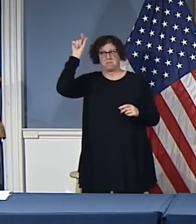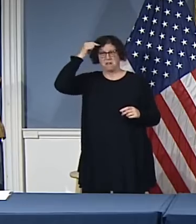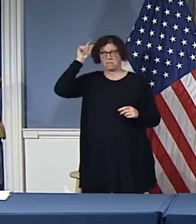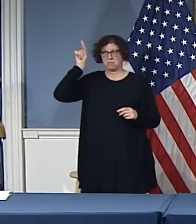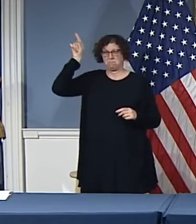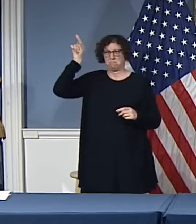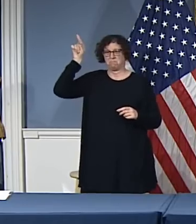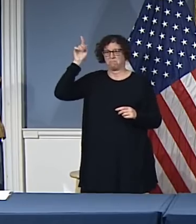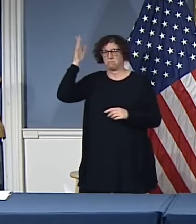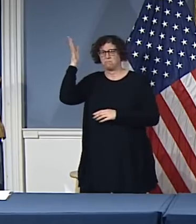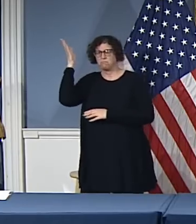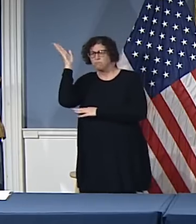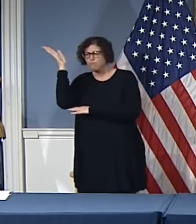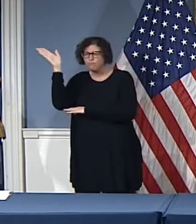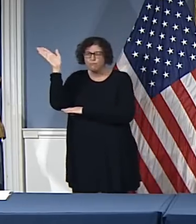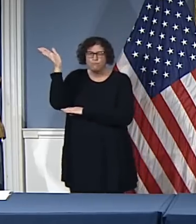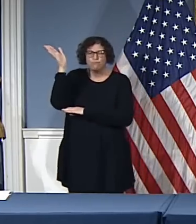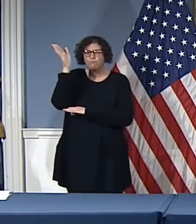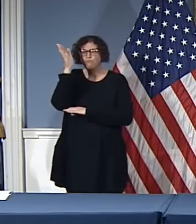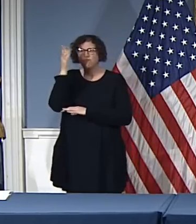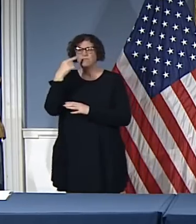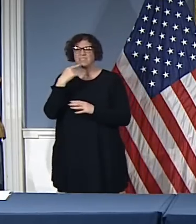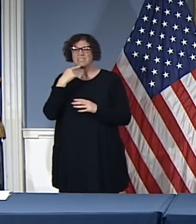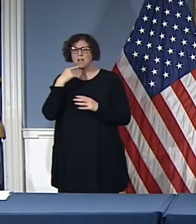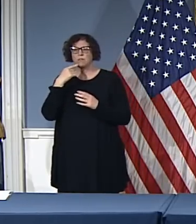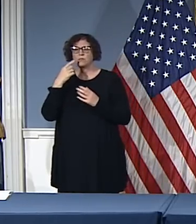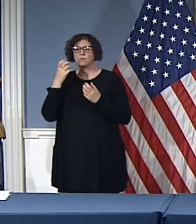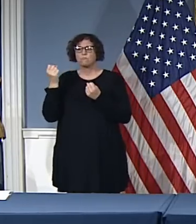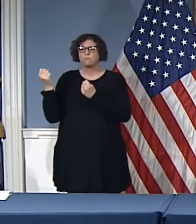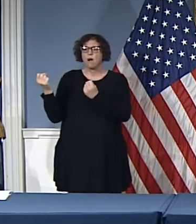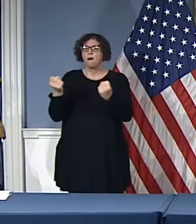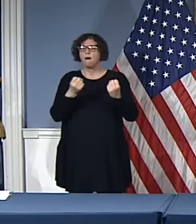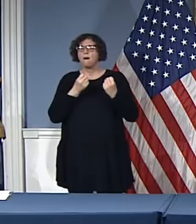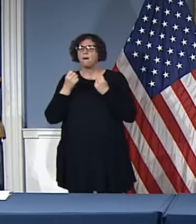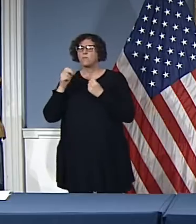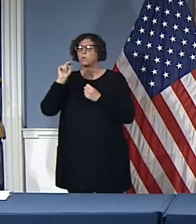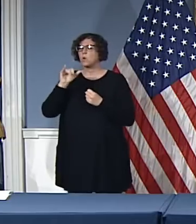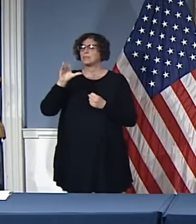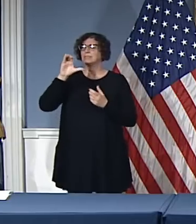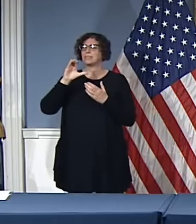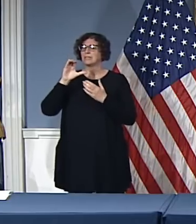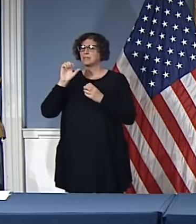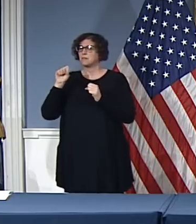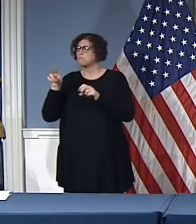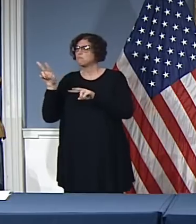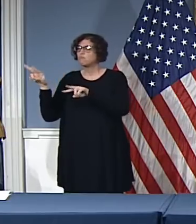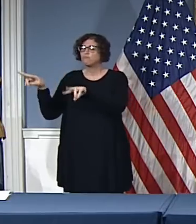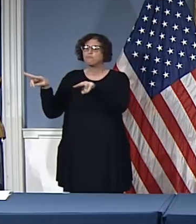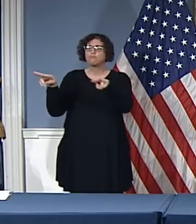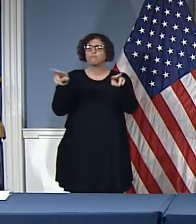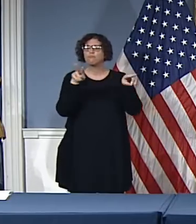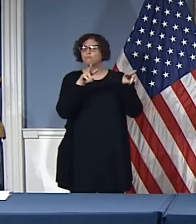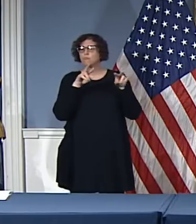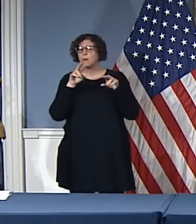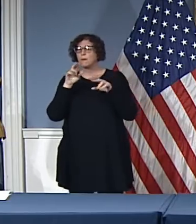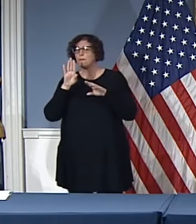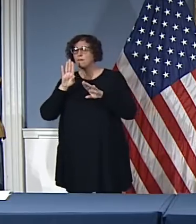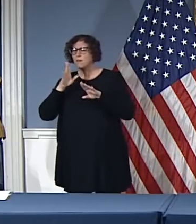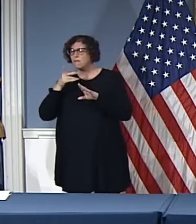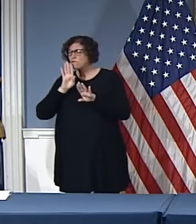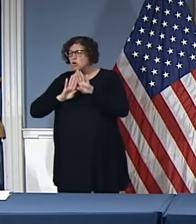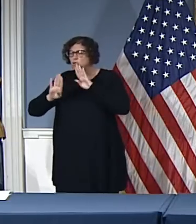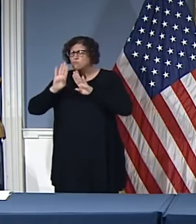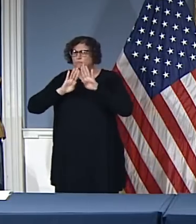City when he drove around. He was very frustrated and talked about how there were a lot of people out, a lot of people in the parks, but that's